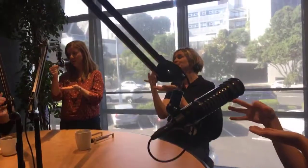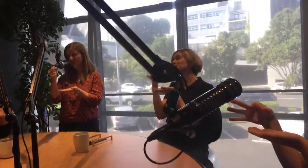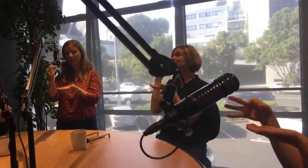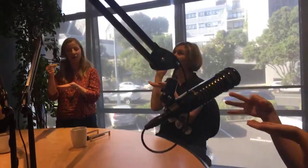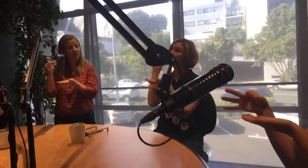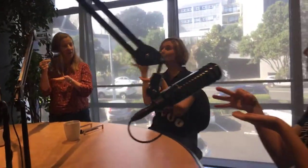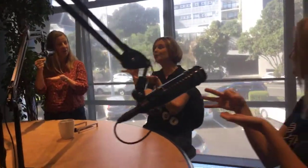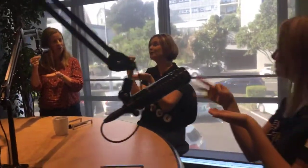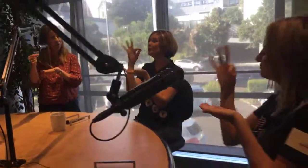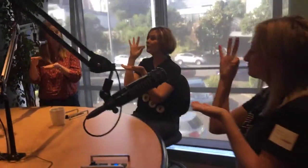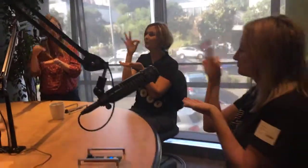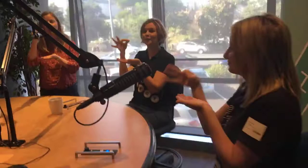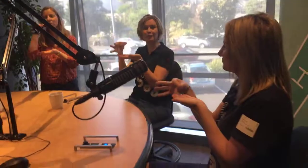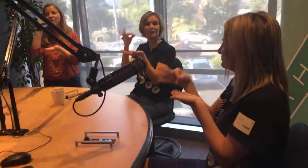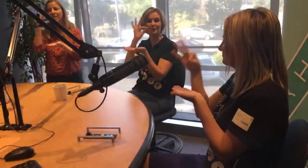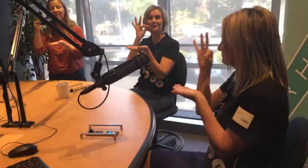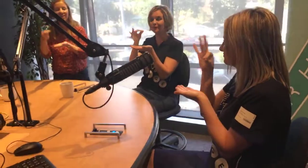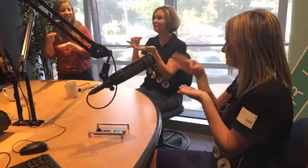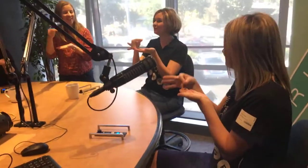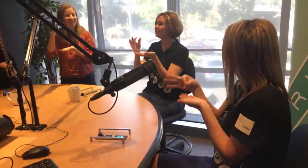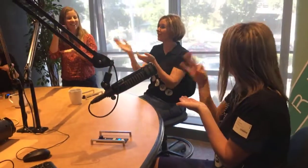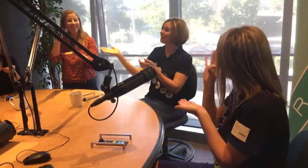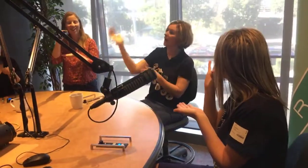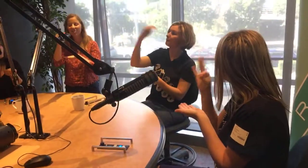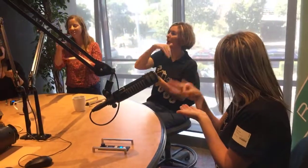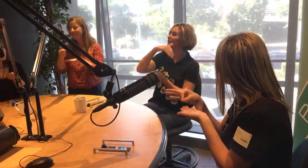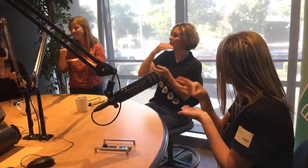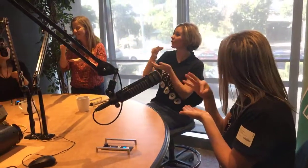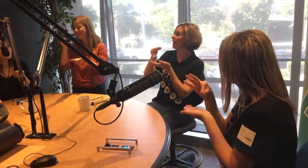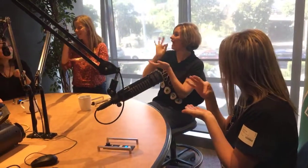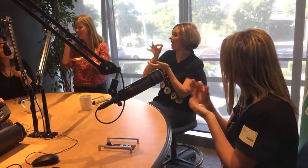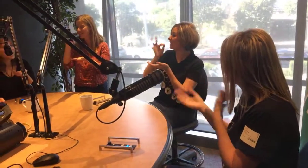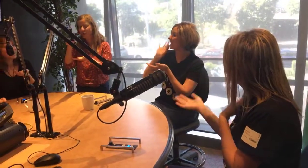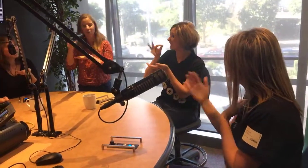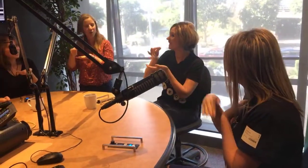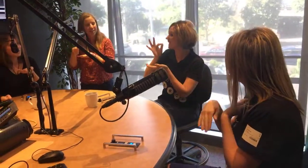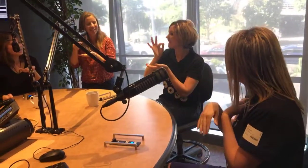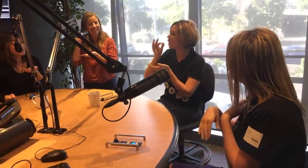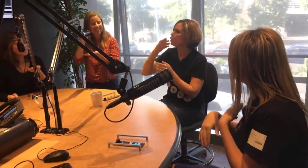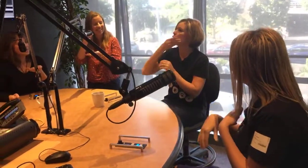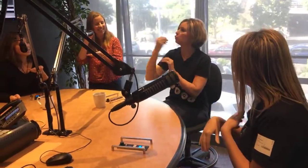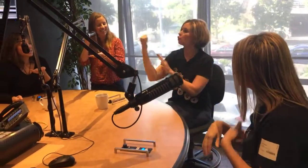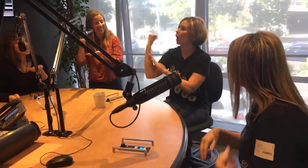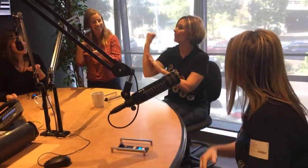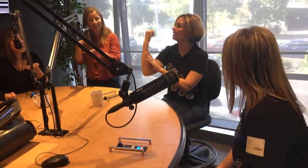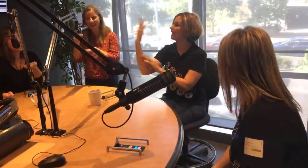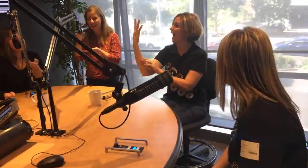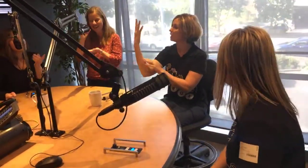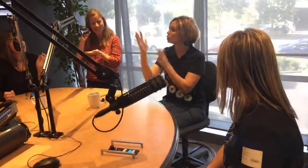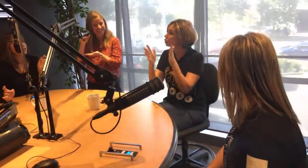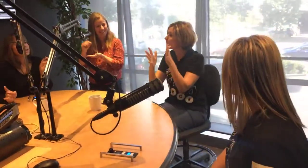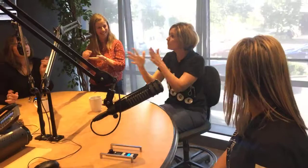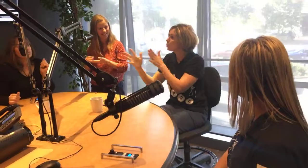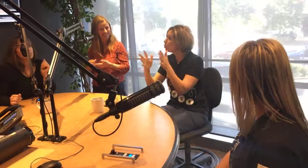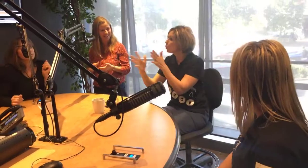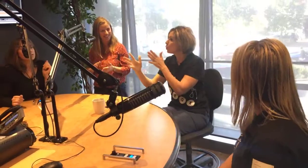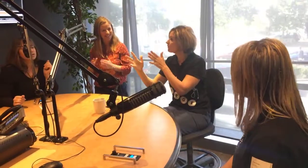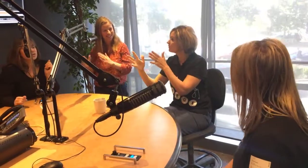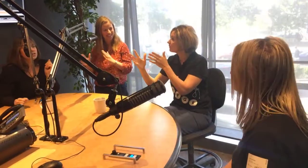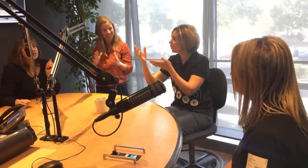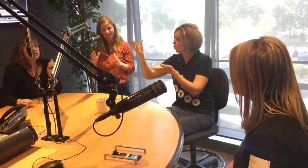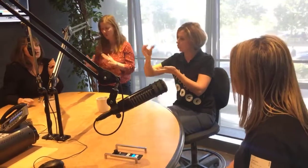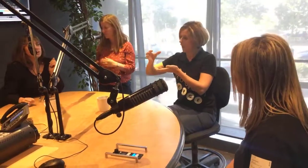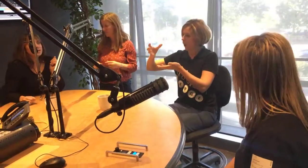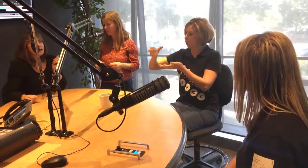the saucer. Yes. Okay, And the sure. other hand indicates the teacup. Oh, this is great. It's Okay. so very dainty, isn't Tea. it? I like it. So again, remember